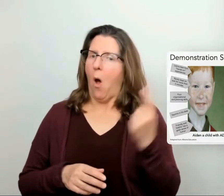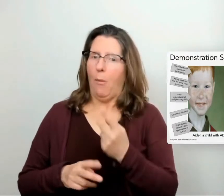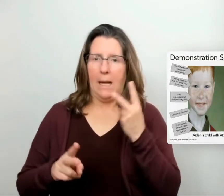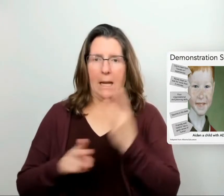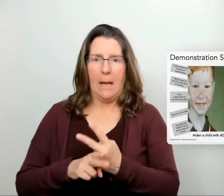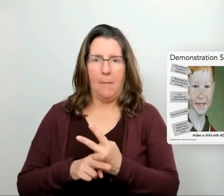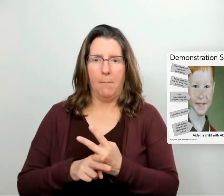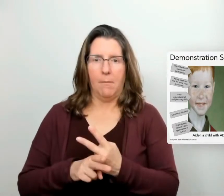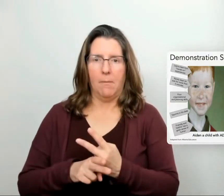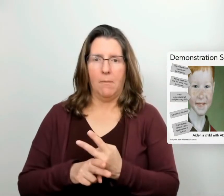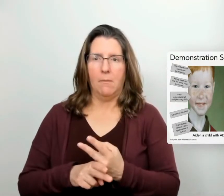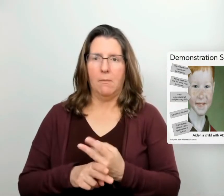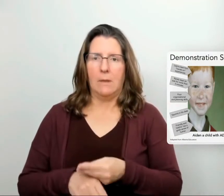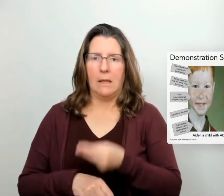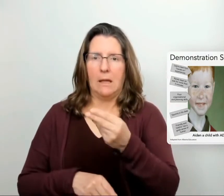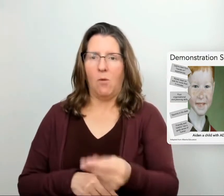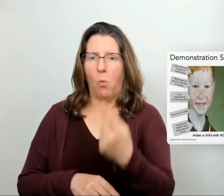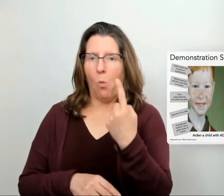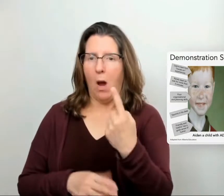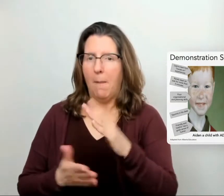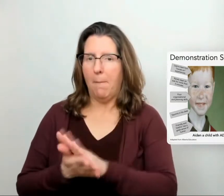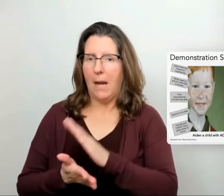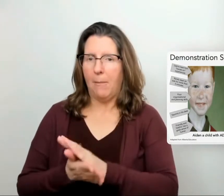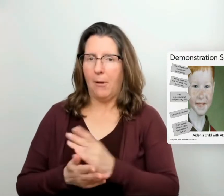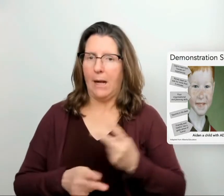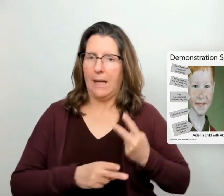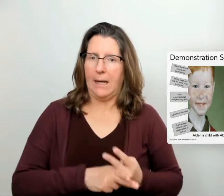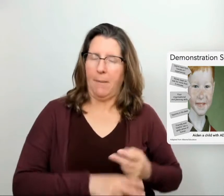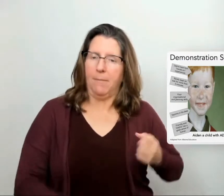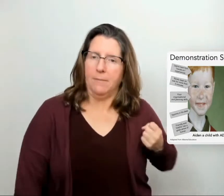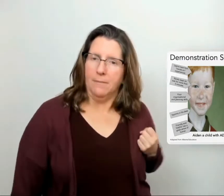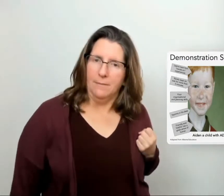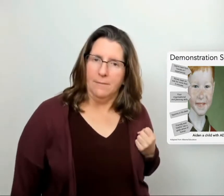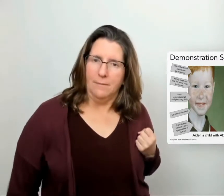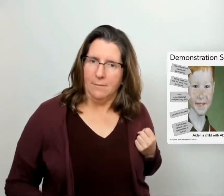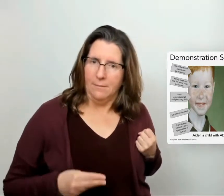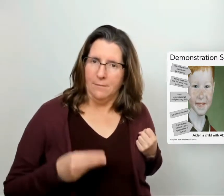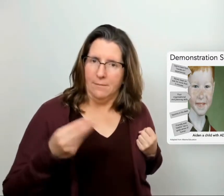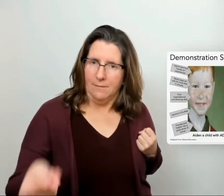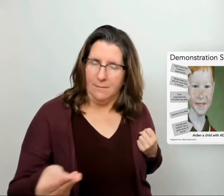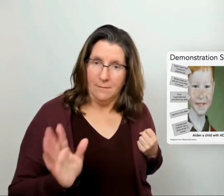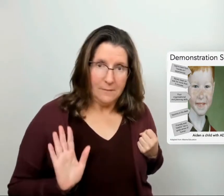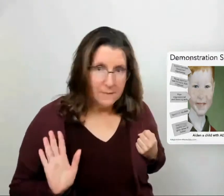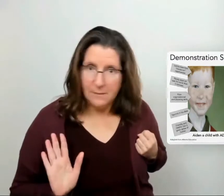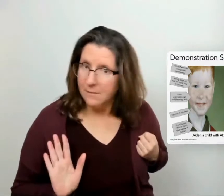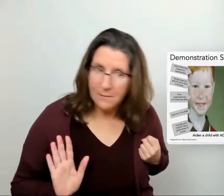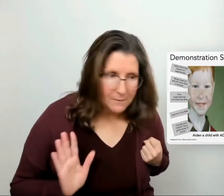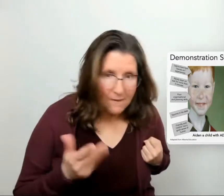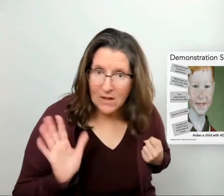So my strategy was to only ever give him one worksheet or one page of reading at a time. Once he